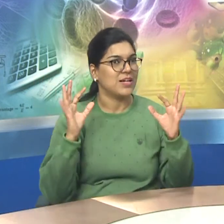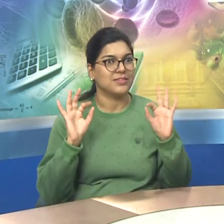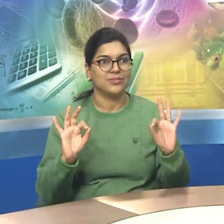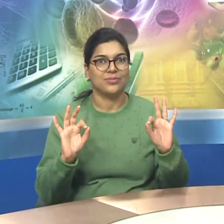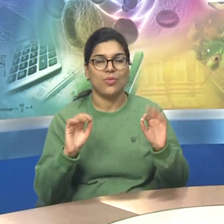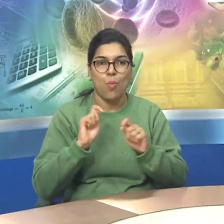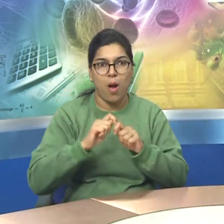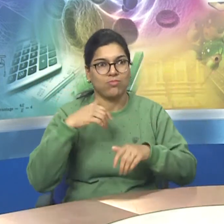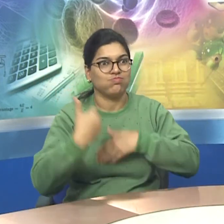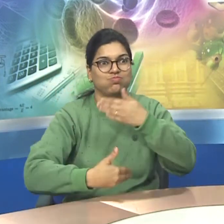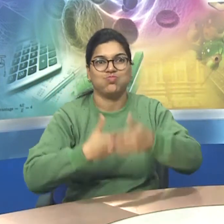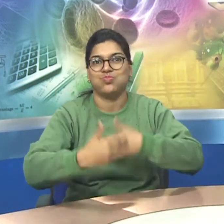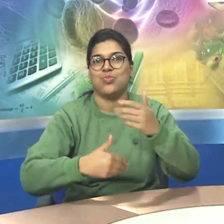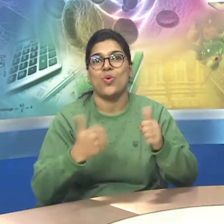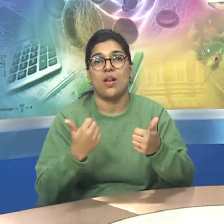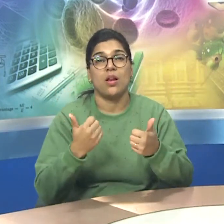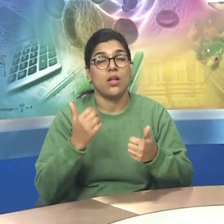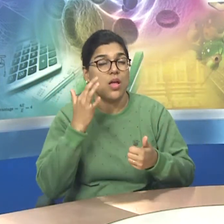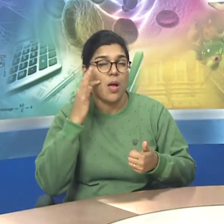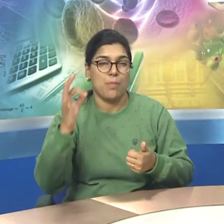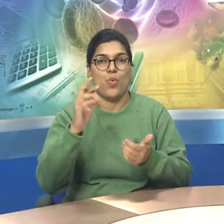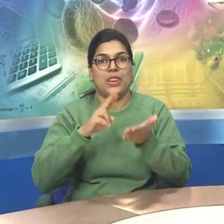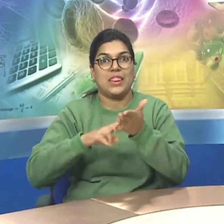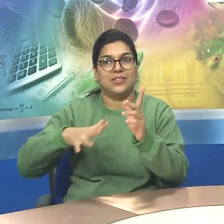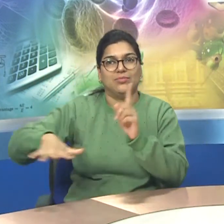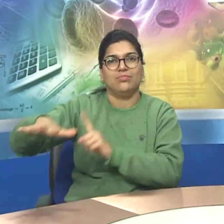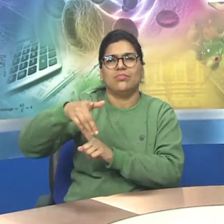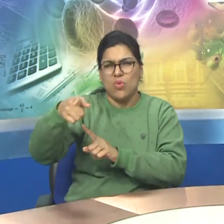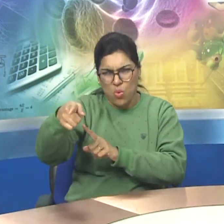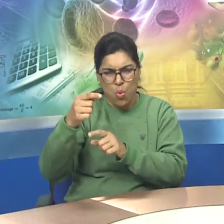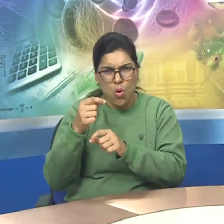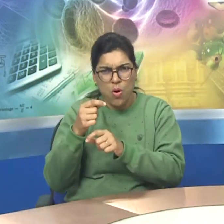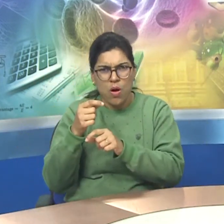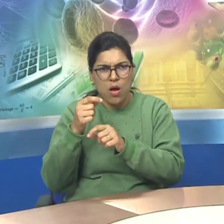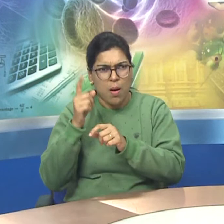nature to relax our mind.